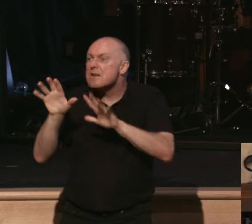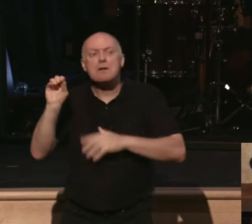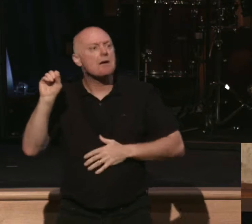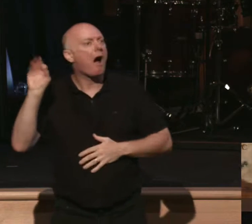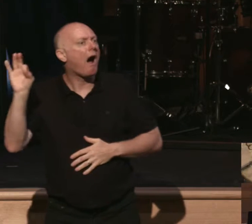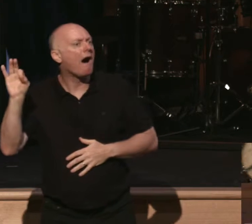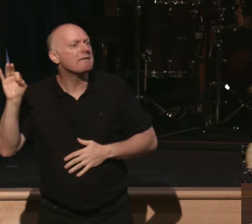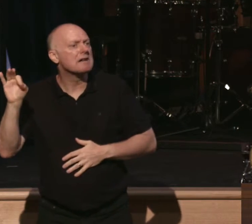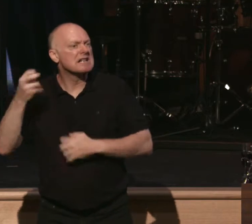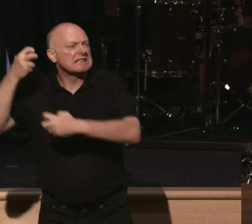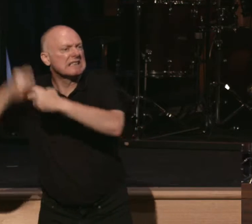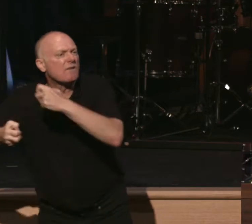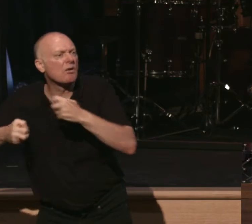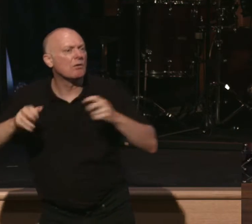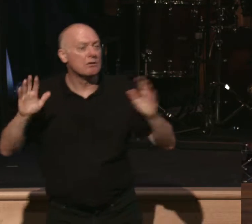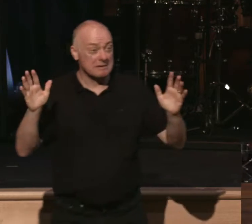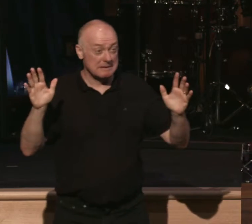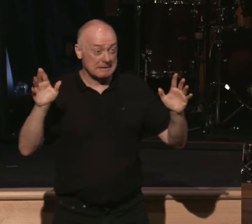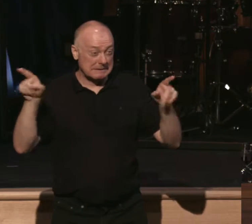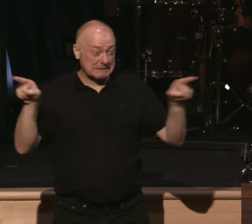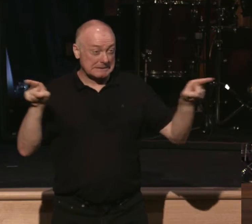of difficulty.